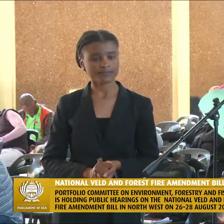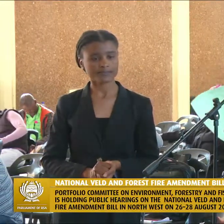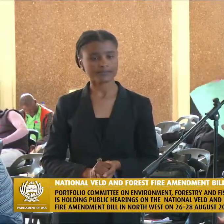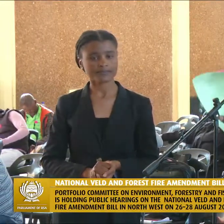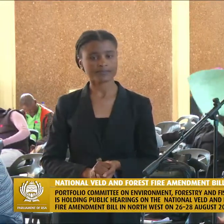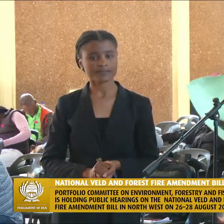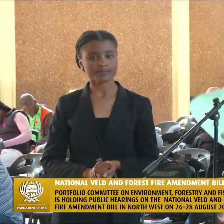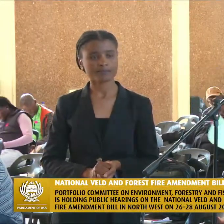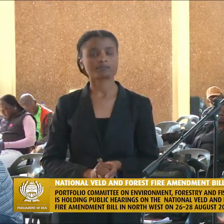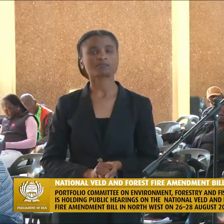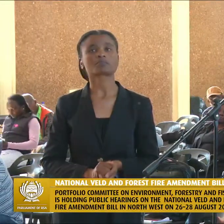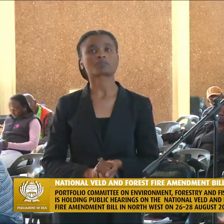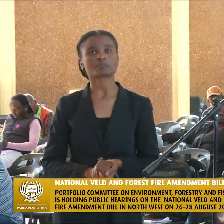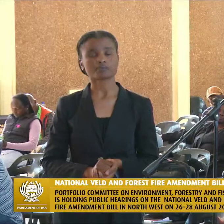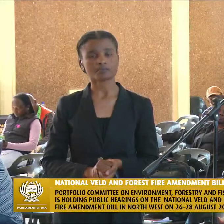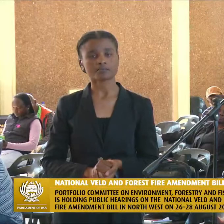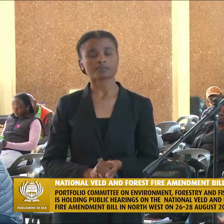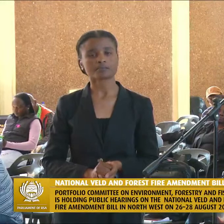for